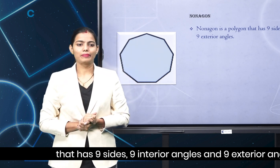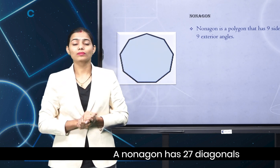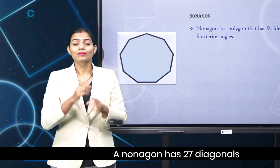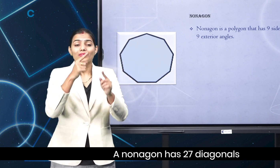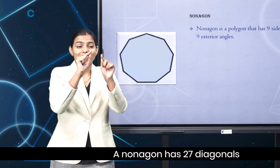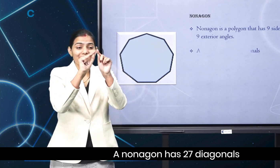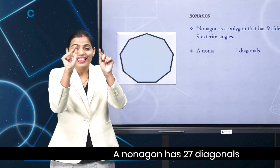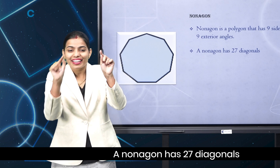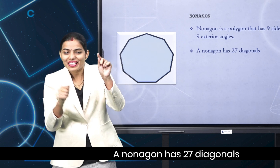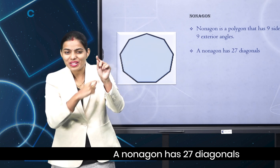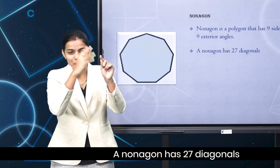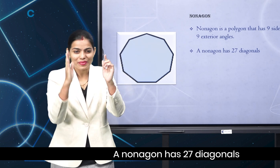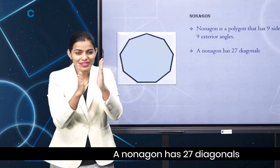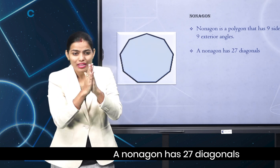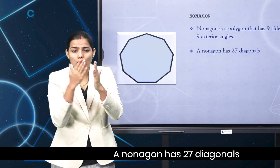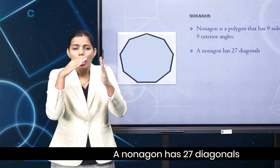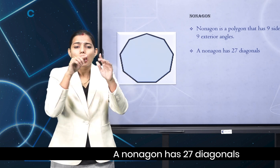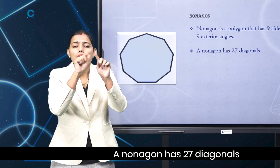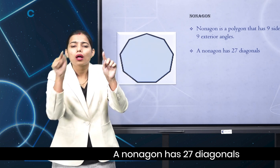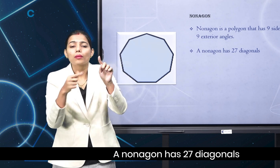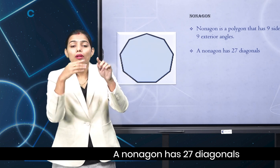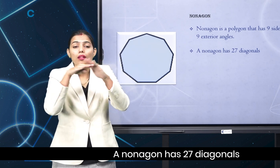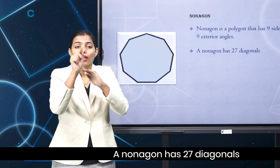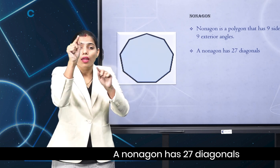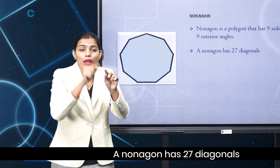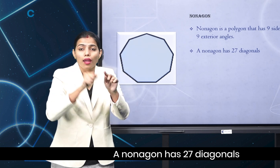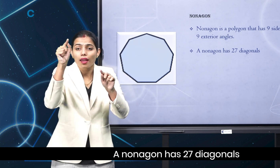A nonagon has 27 diagonals.